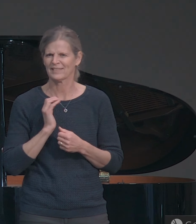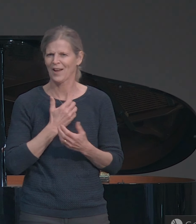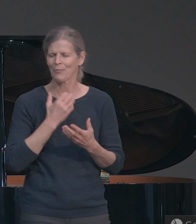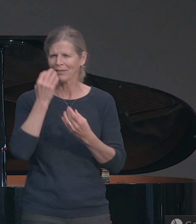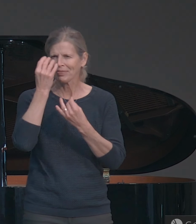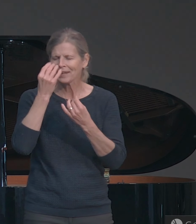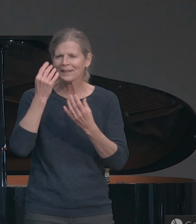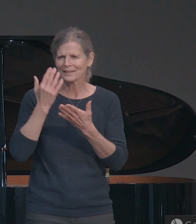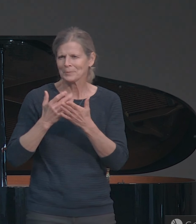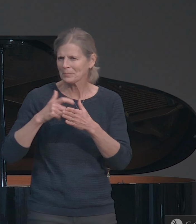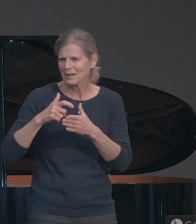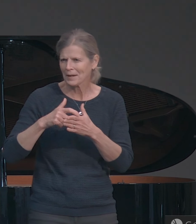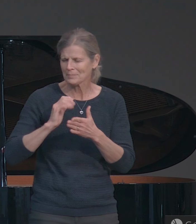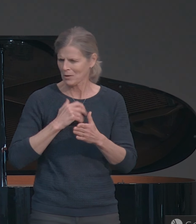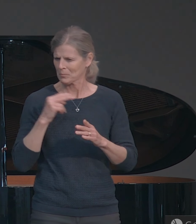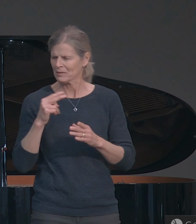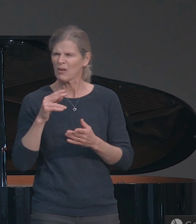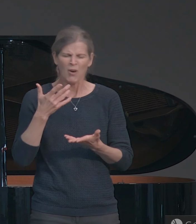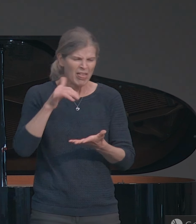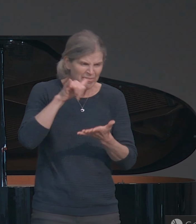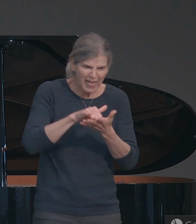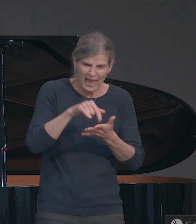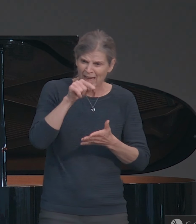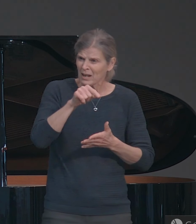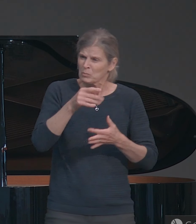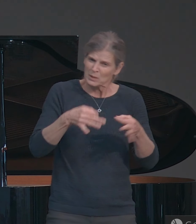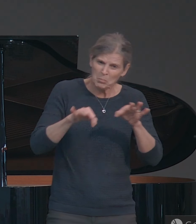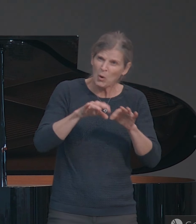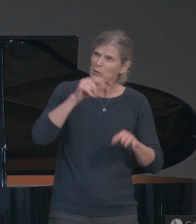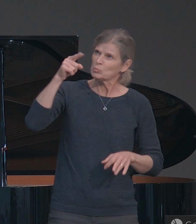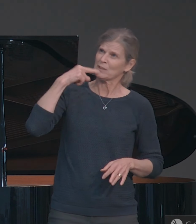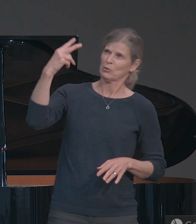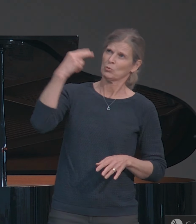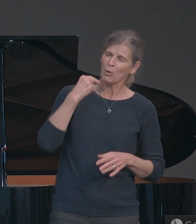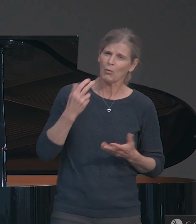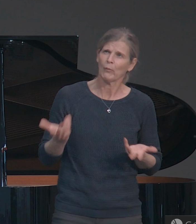This was really important to me, God, and you said no.